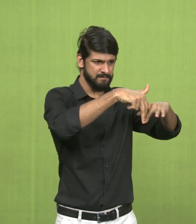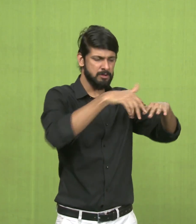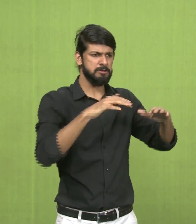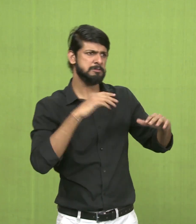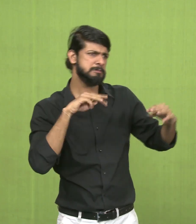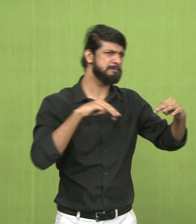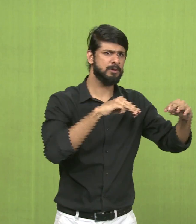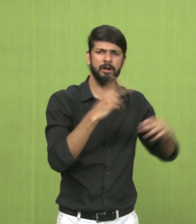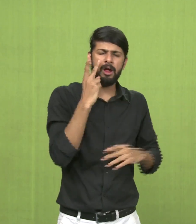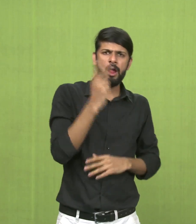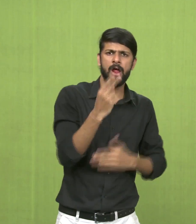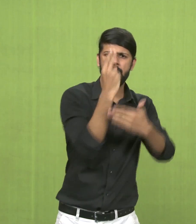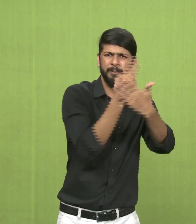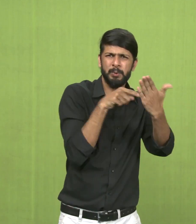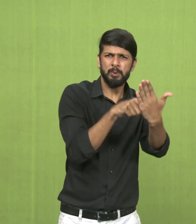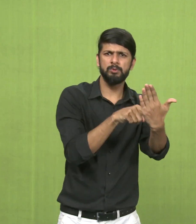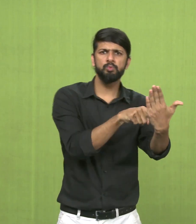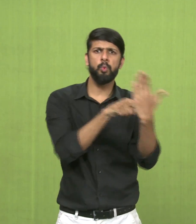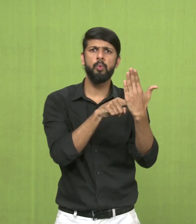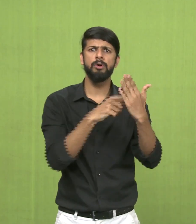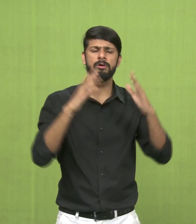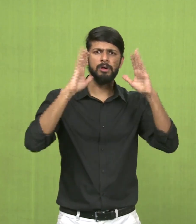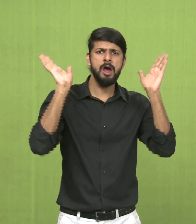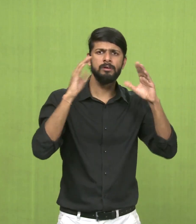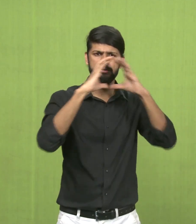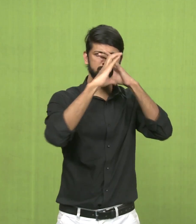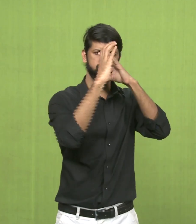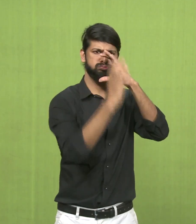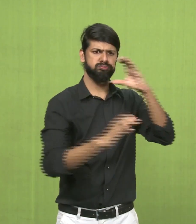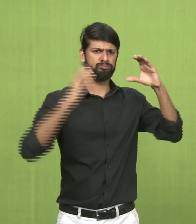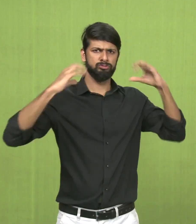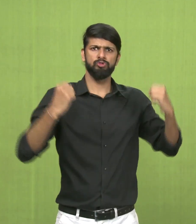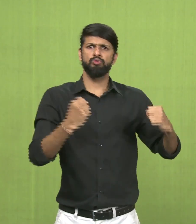They are in the middle of the river and the emphasis